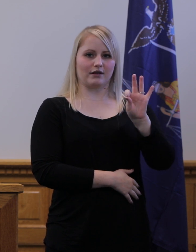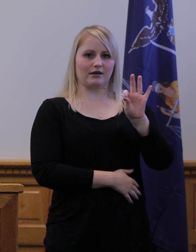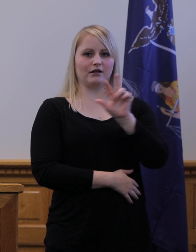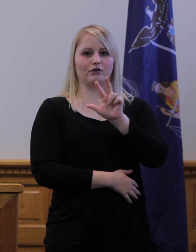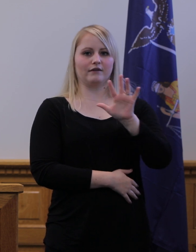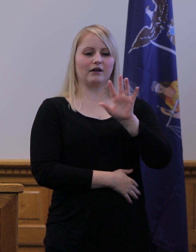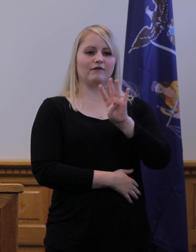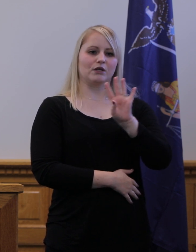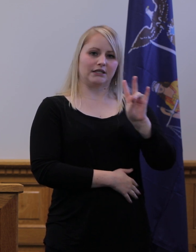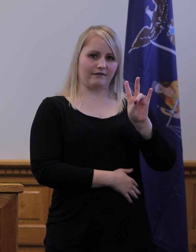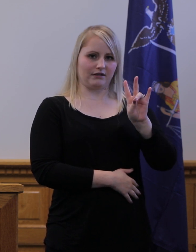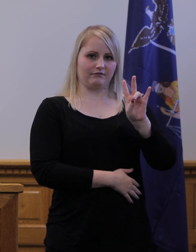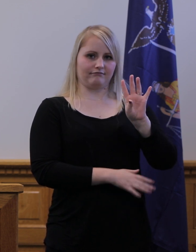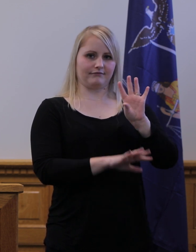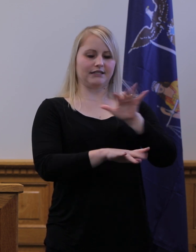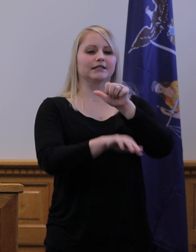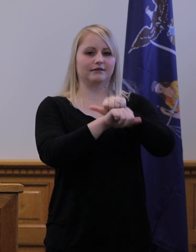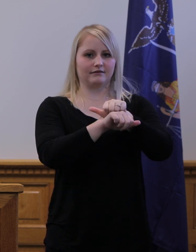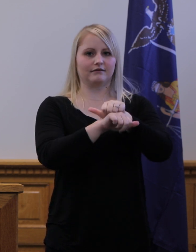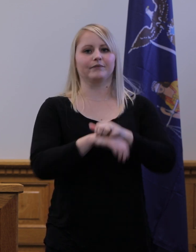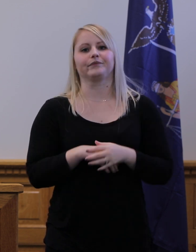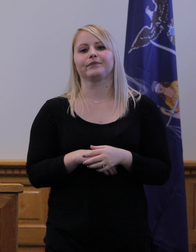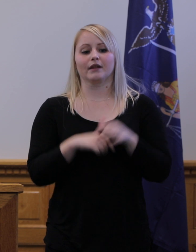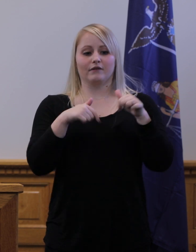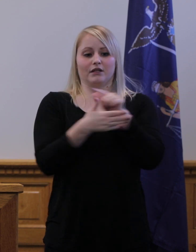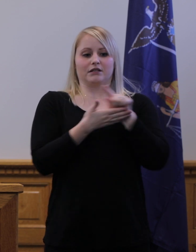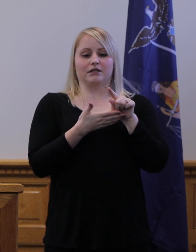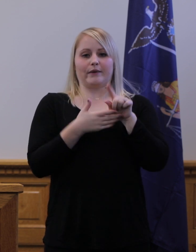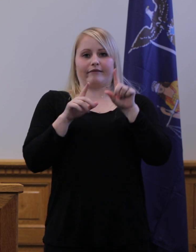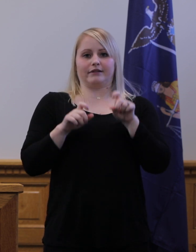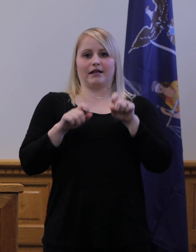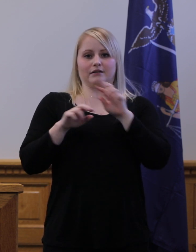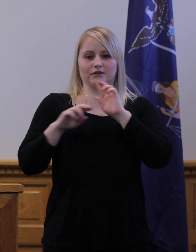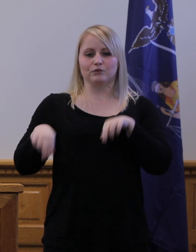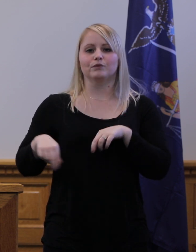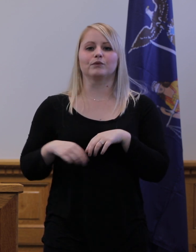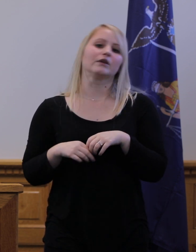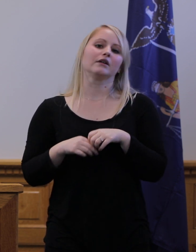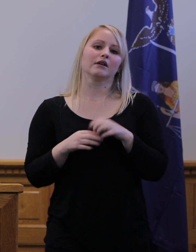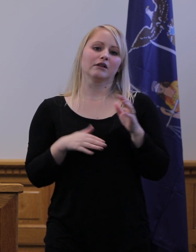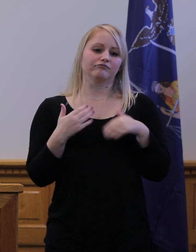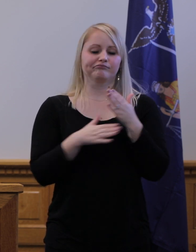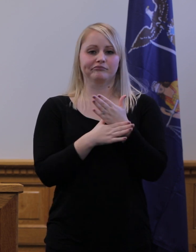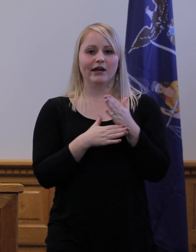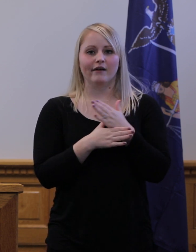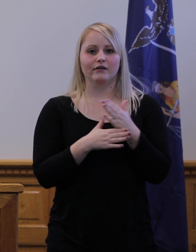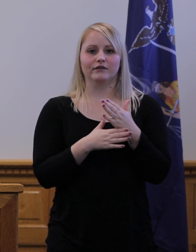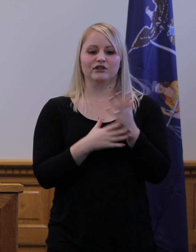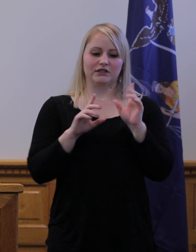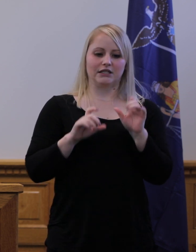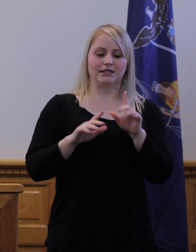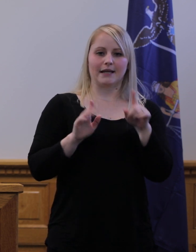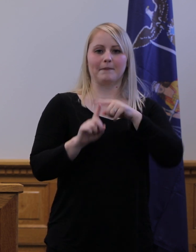315-349-3547 to schedule a time. For this week's test result, the 7-day rolling average of people testing positive for